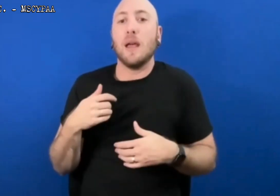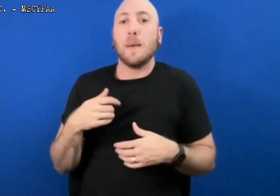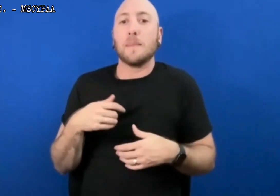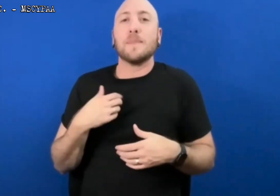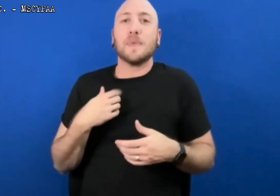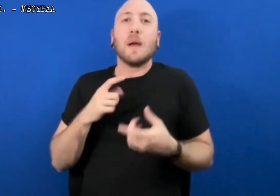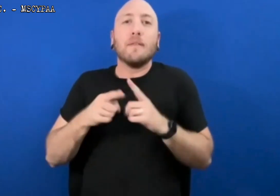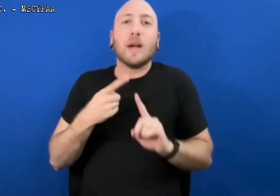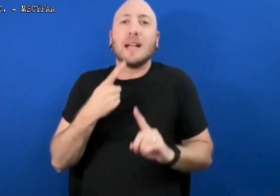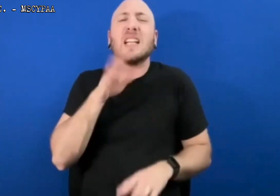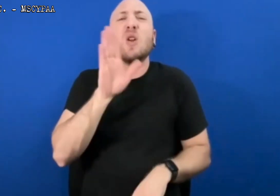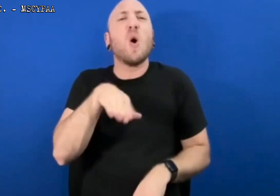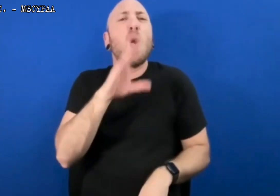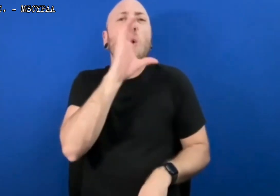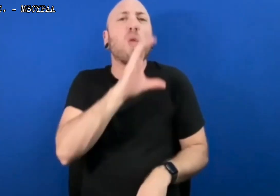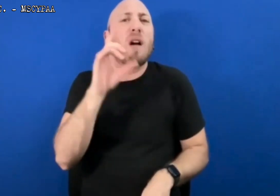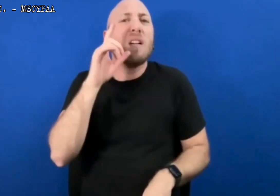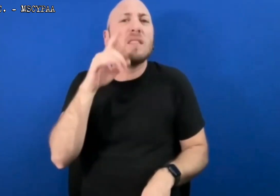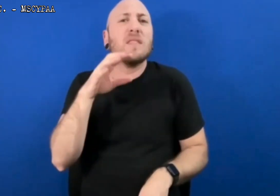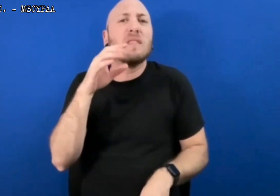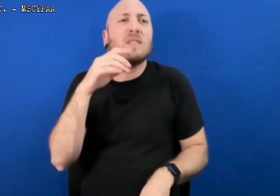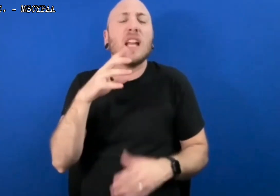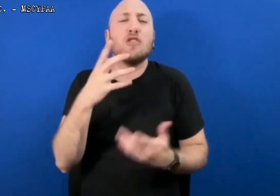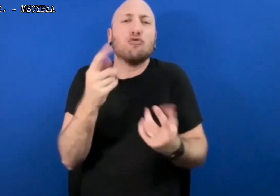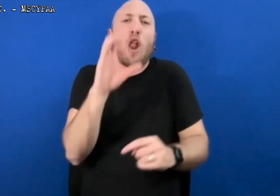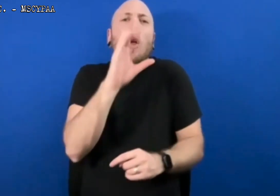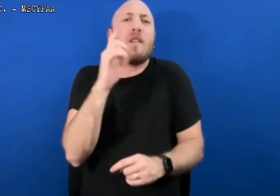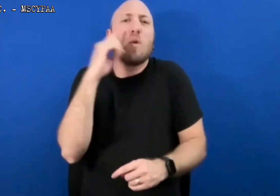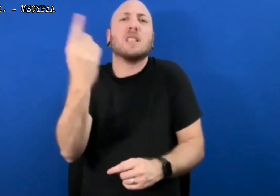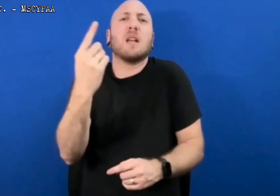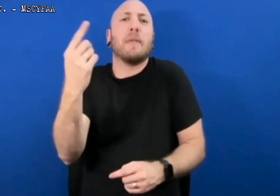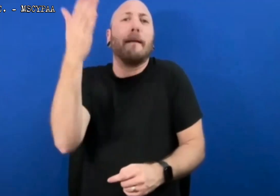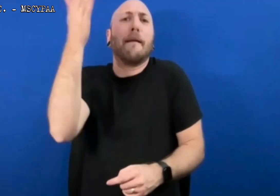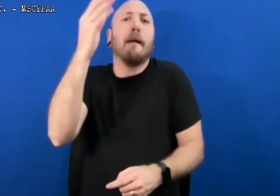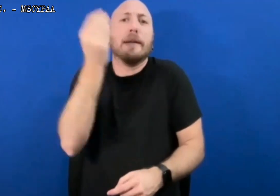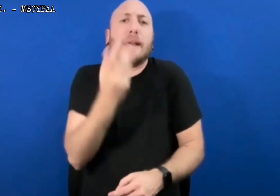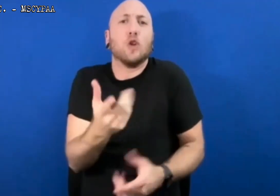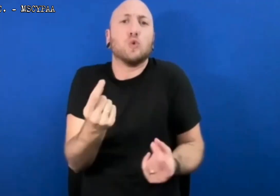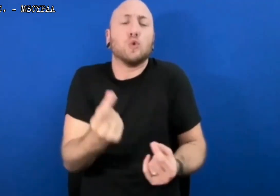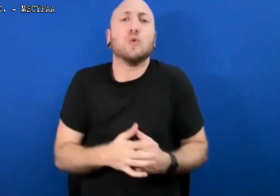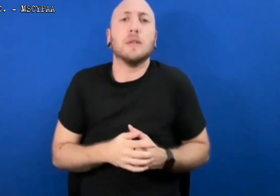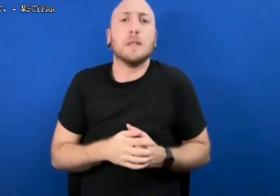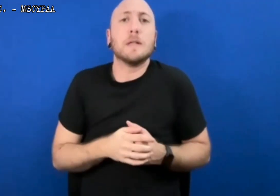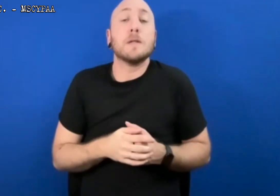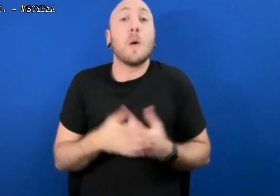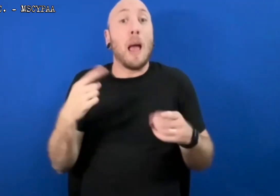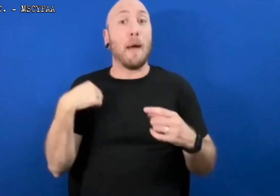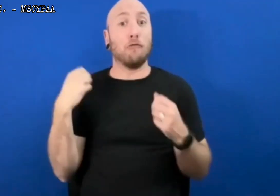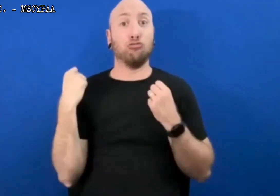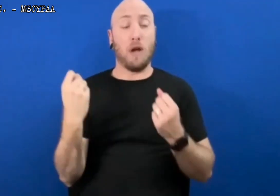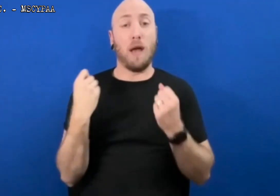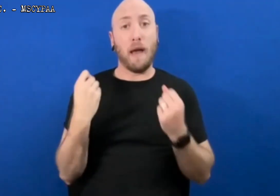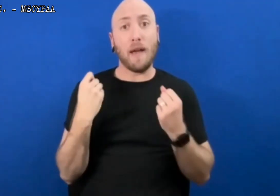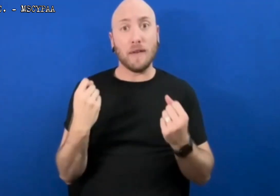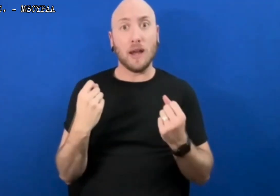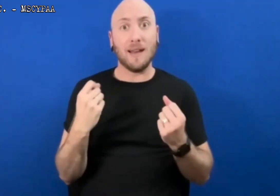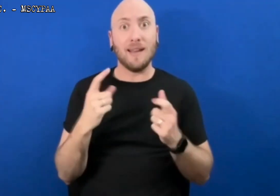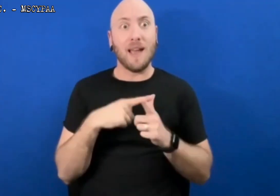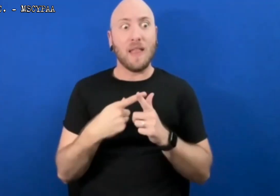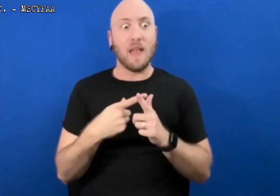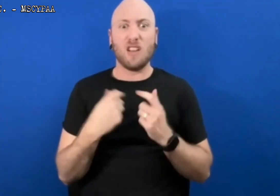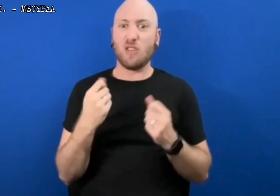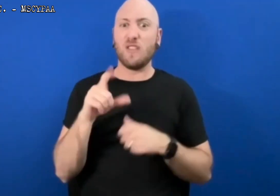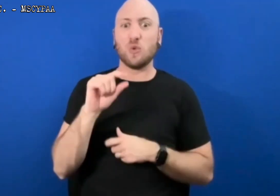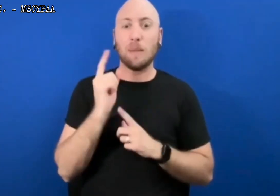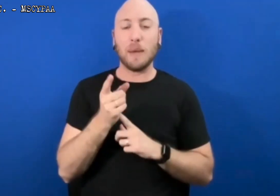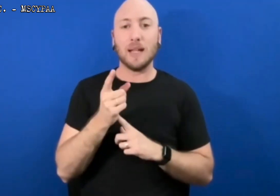like a bear or an owl. So I picked fox, and I was driving, and not 20 minutes later was there a fox in the road with